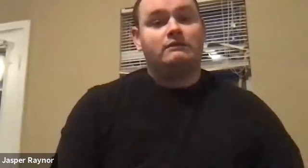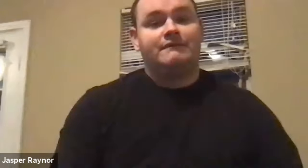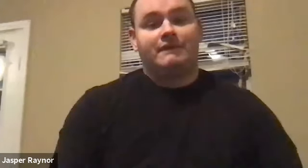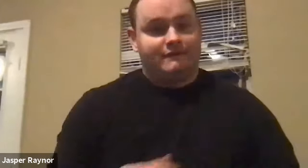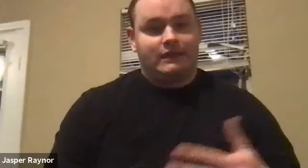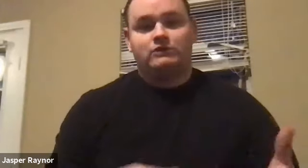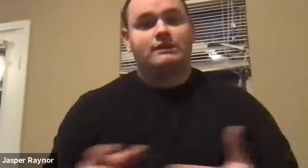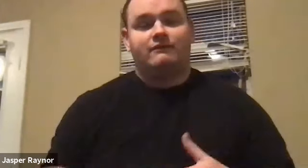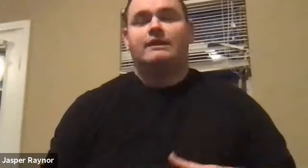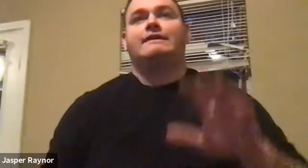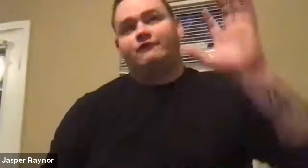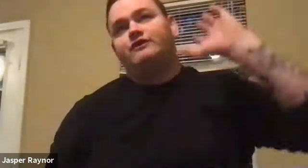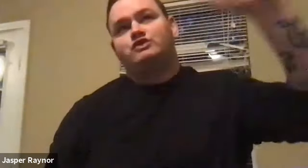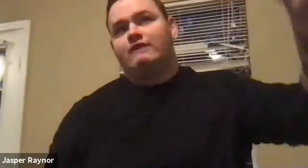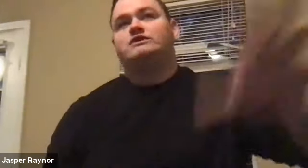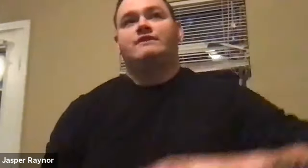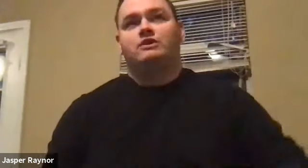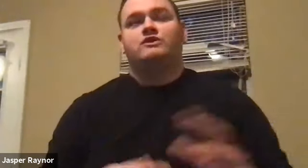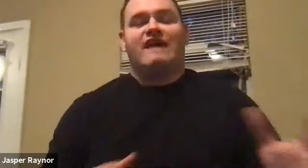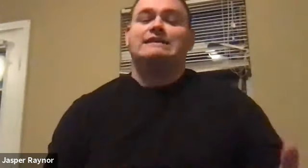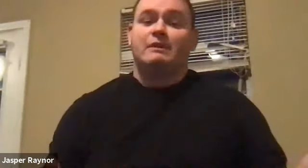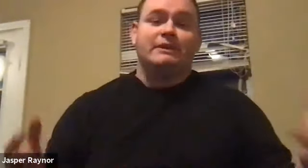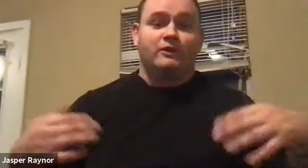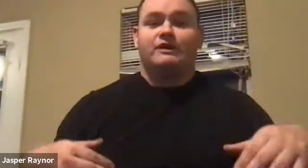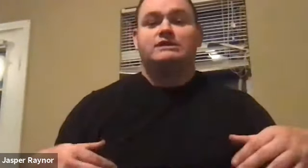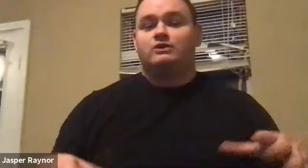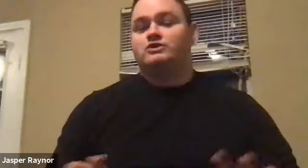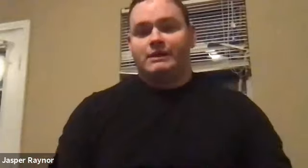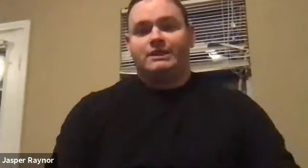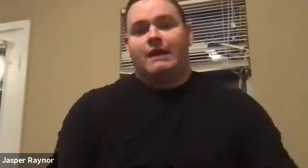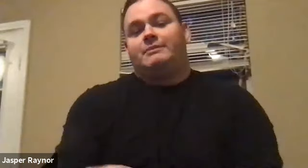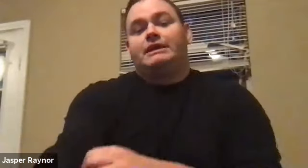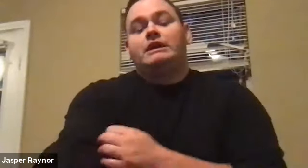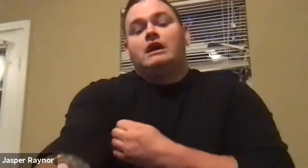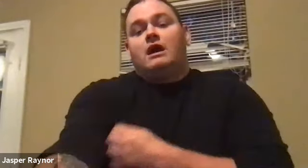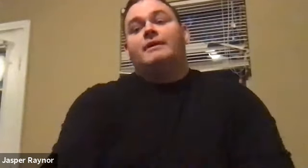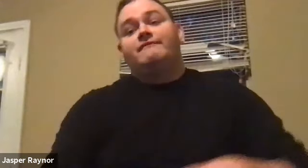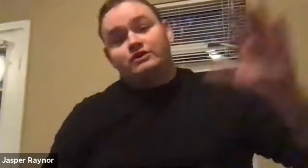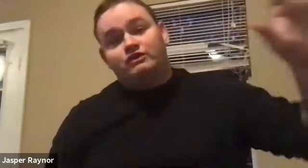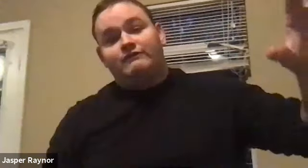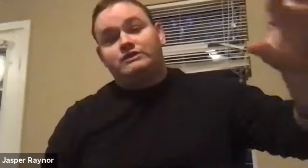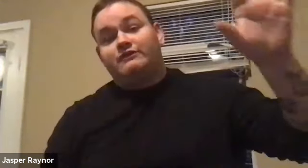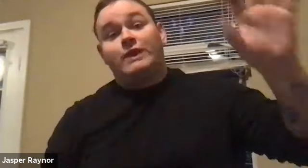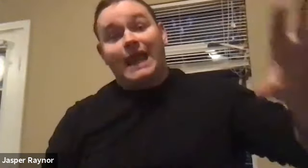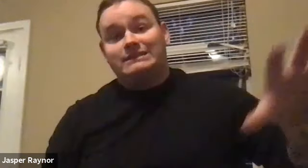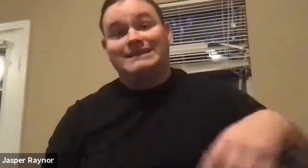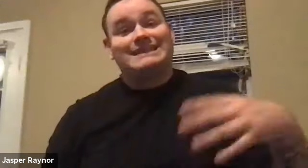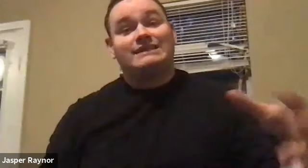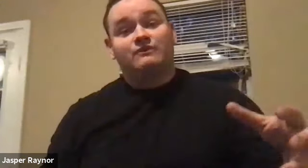If it goes, for future reference, if it goes too fast, I'm gonna be doing it really slow. You should be able to copy. Mhm. But in future reference, if you can't, somebody's signing too